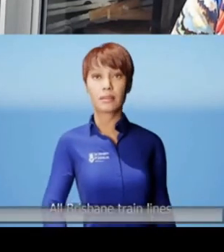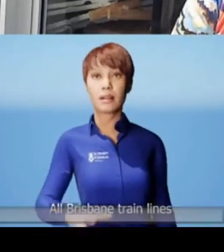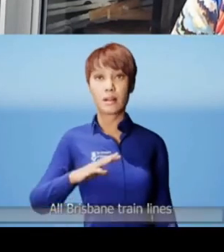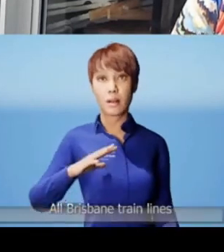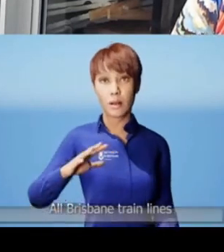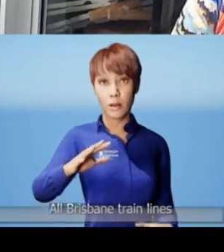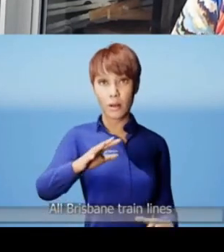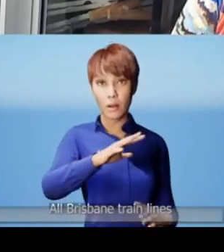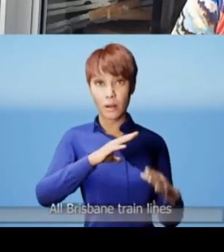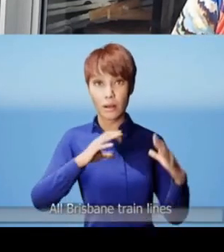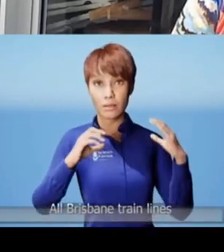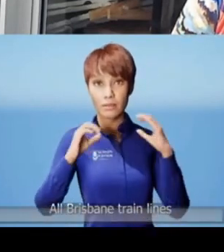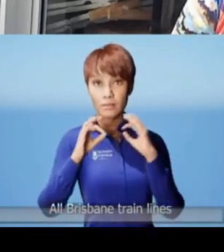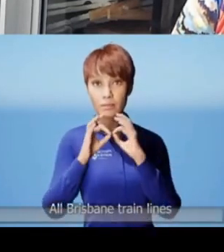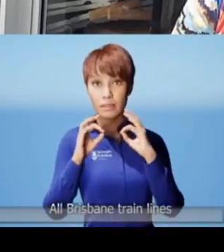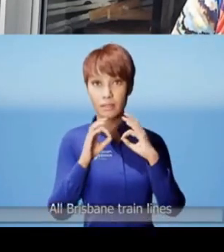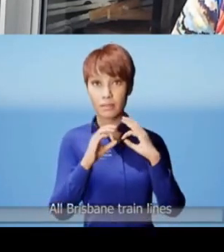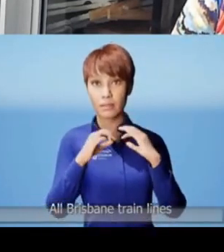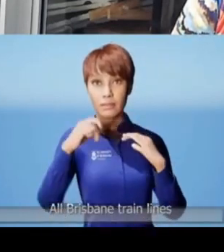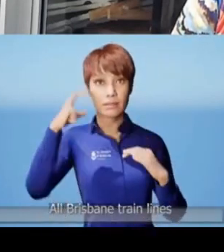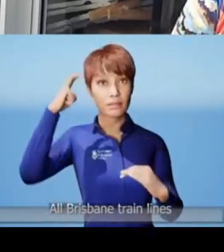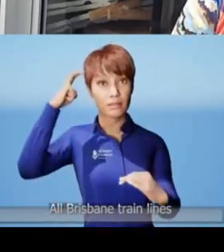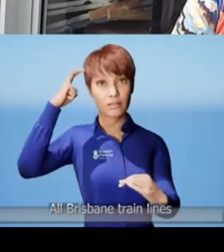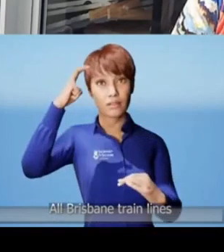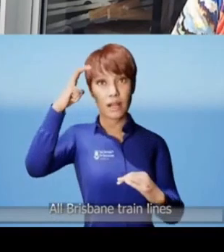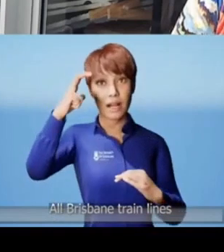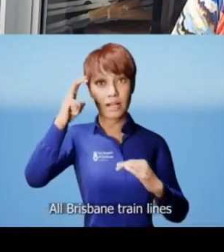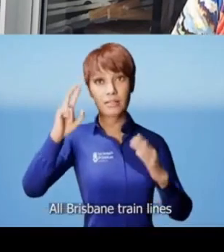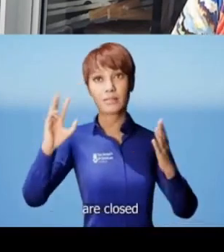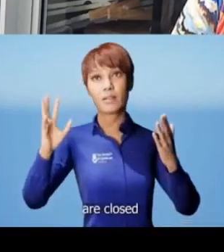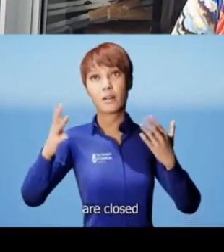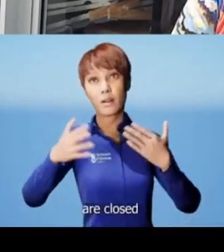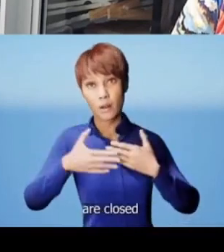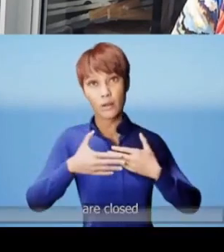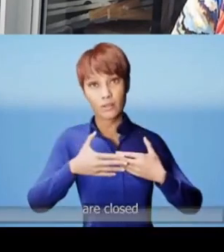mostly the gestures and expressions, they're all there.